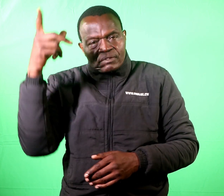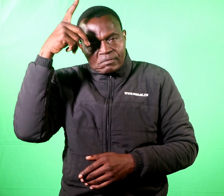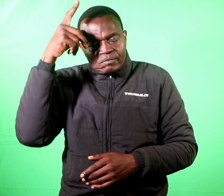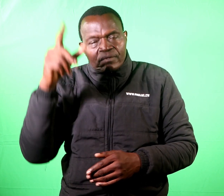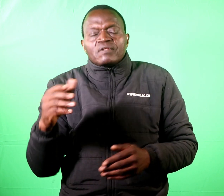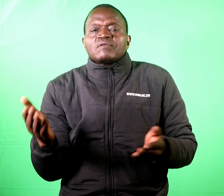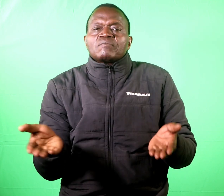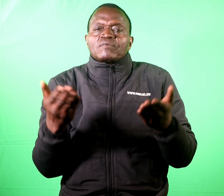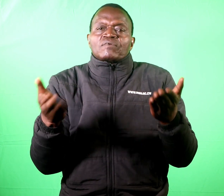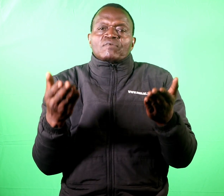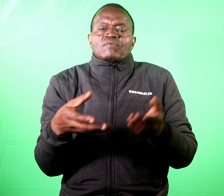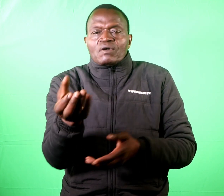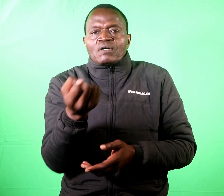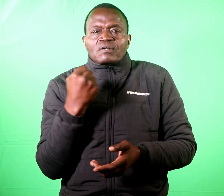access to drought power.